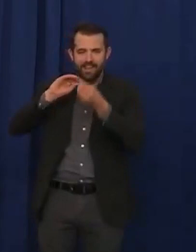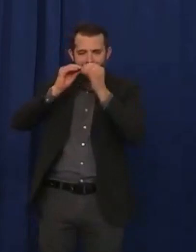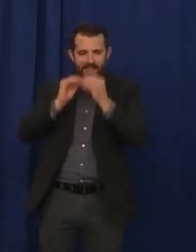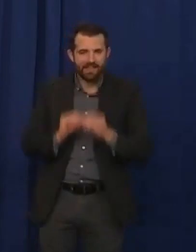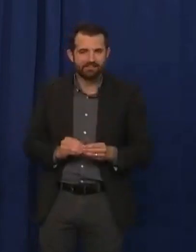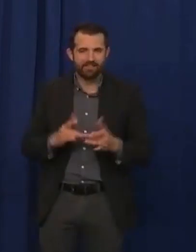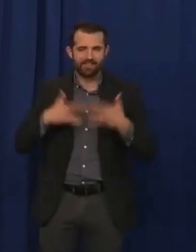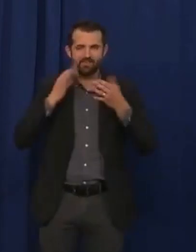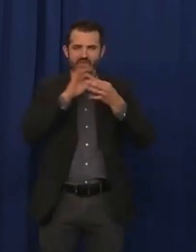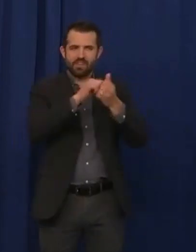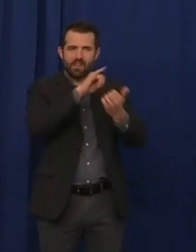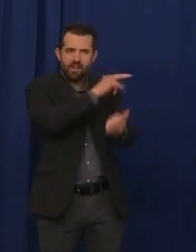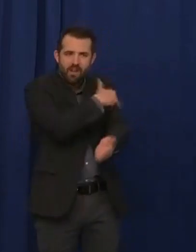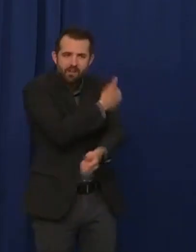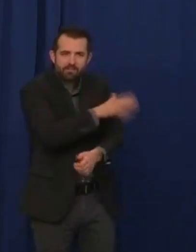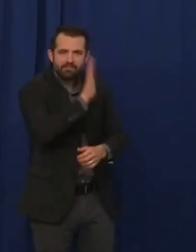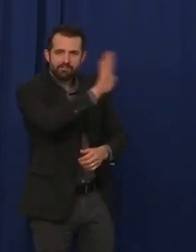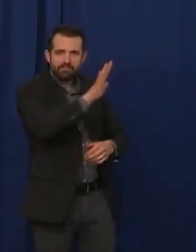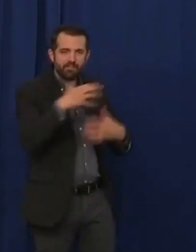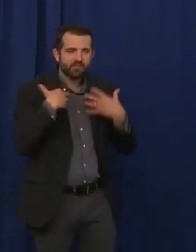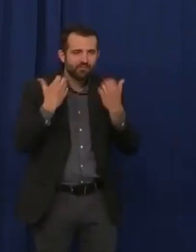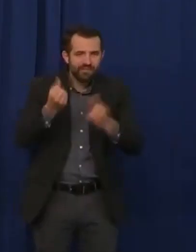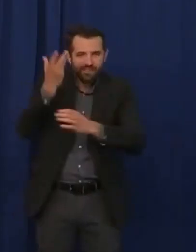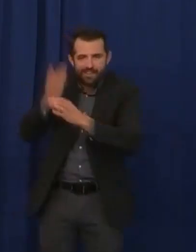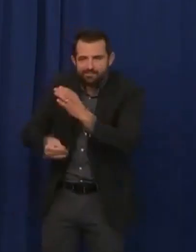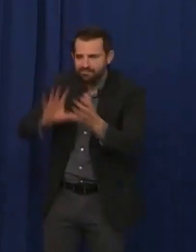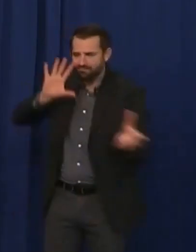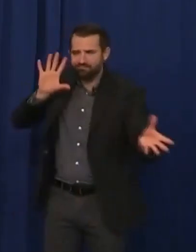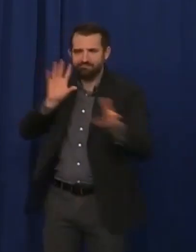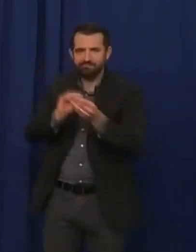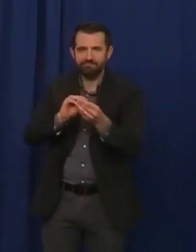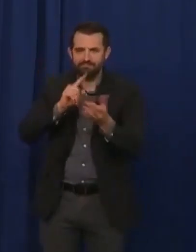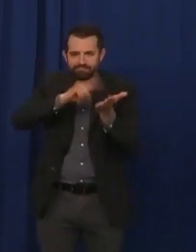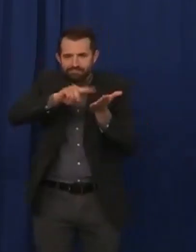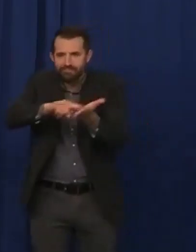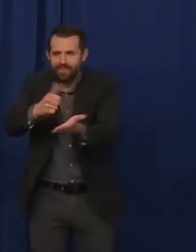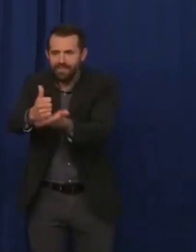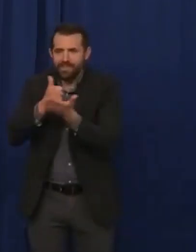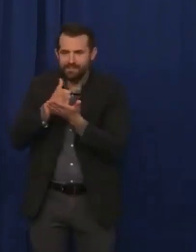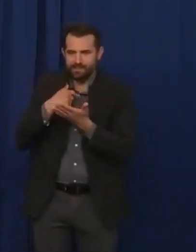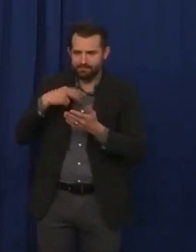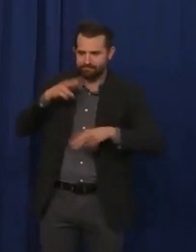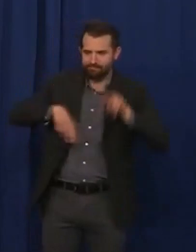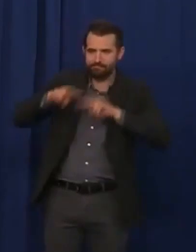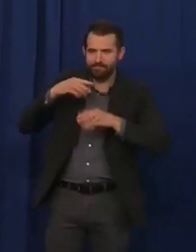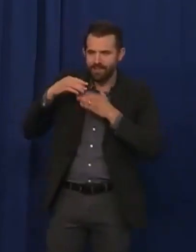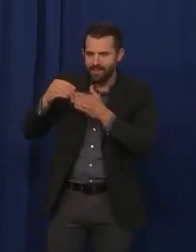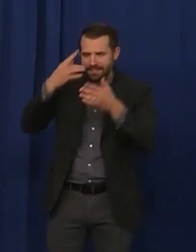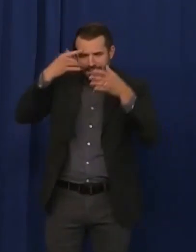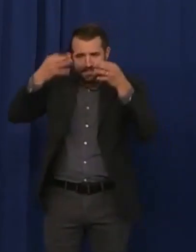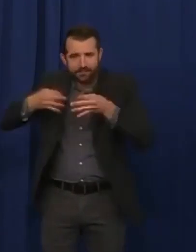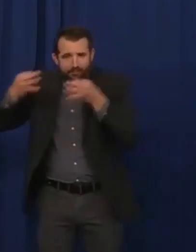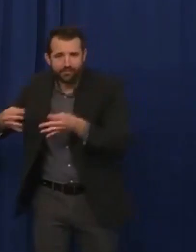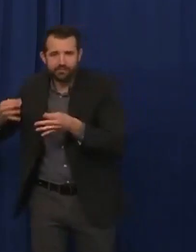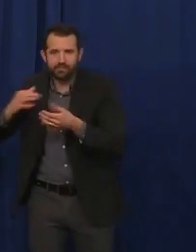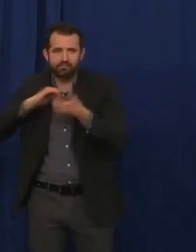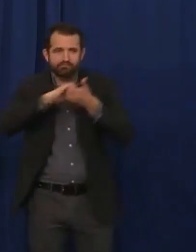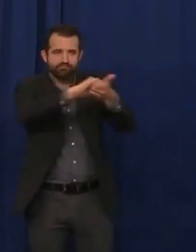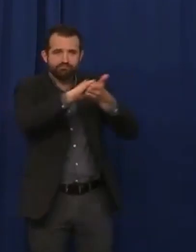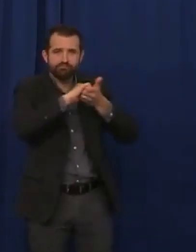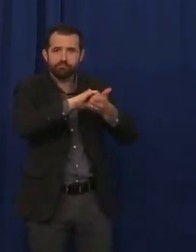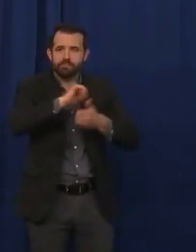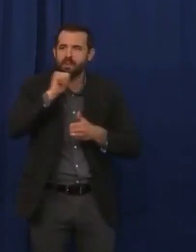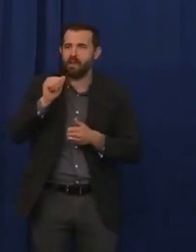rates, recoveries, and deaths to inform the decisions we make along with the private sector in lifting